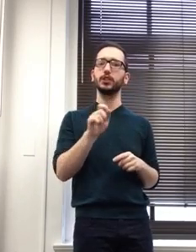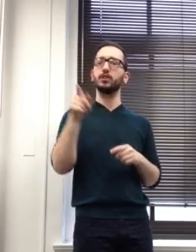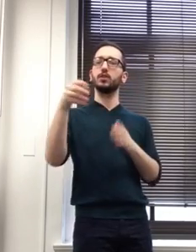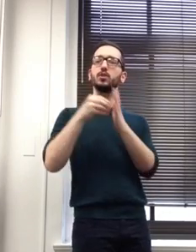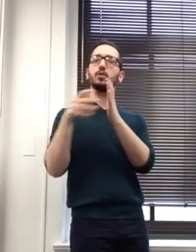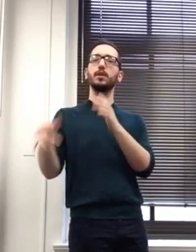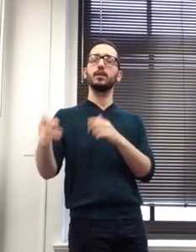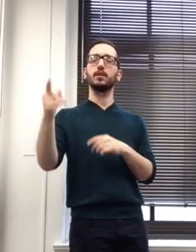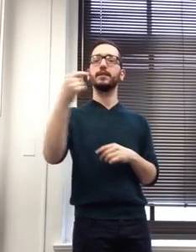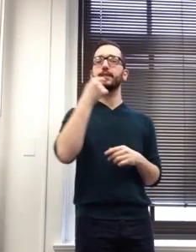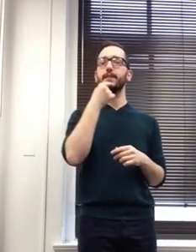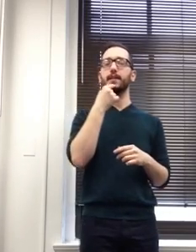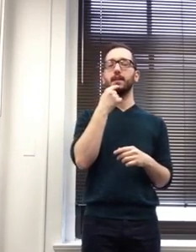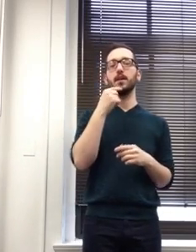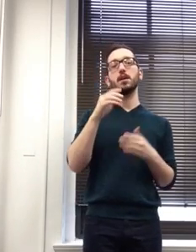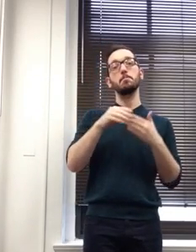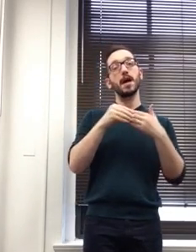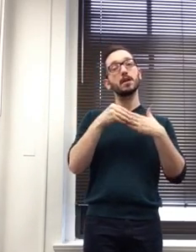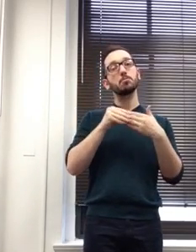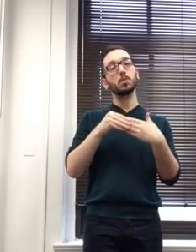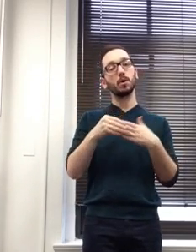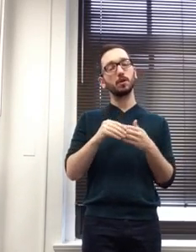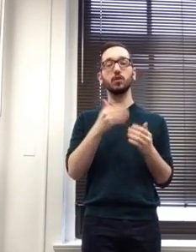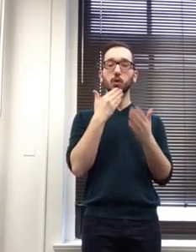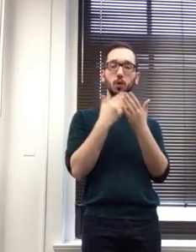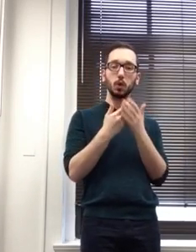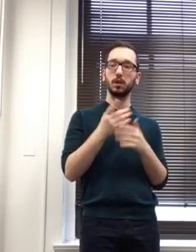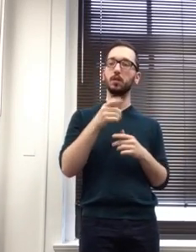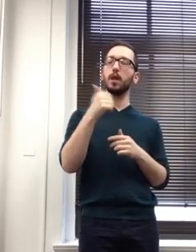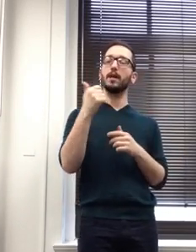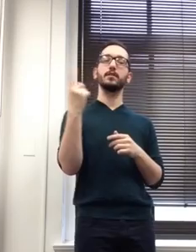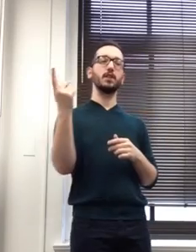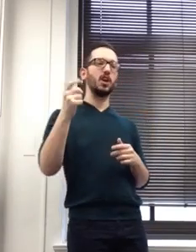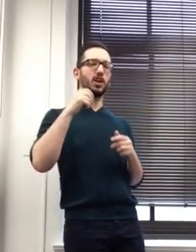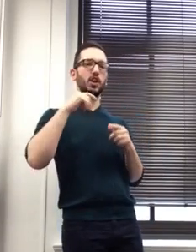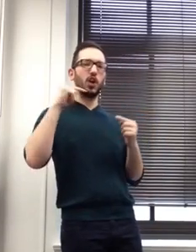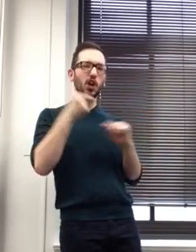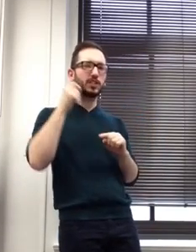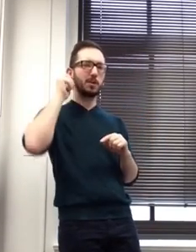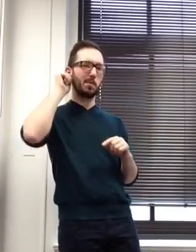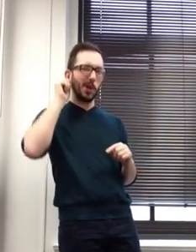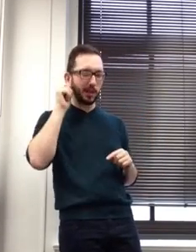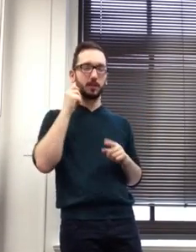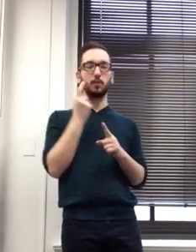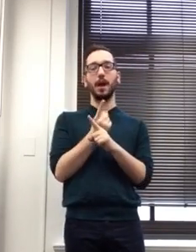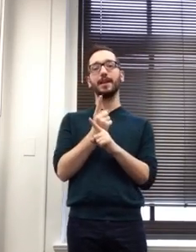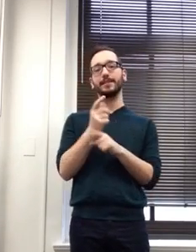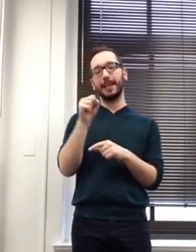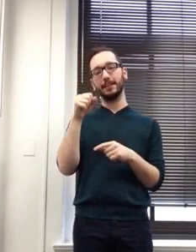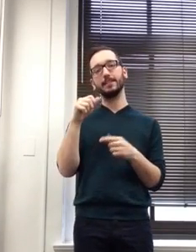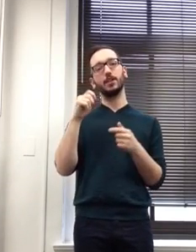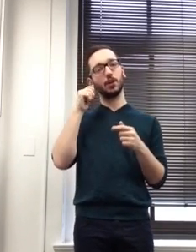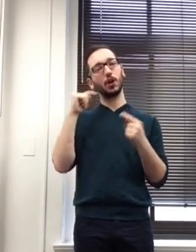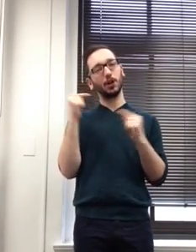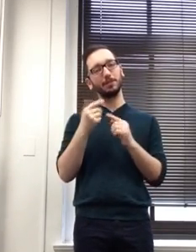heard? It's bendable. Yeah? Hurts when you pull it. Yeah, it hurts when you pull it. Go ahead. It's softer than bone. Softer than bone.